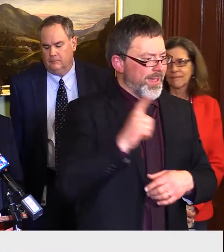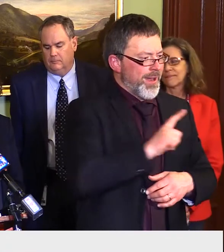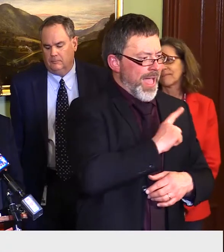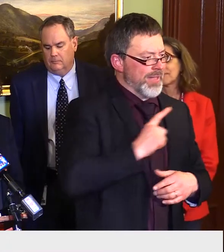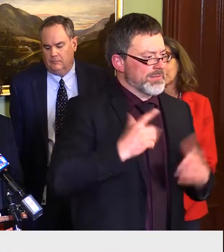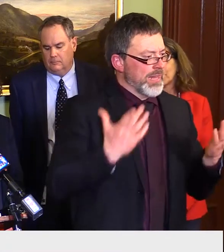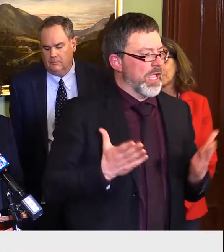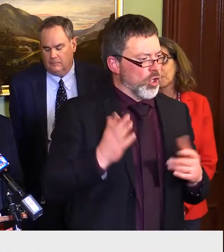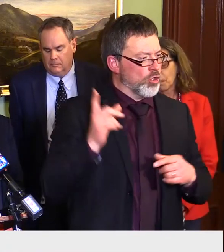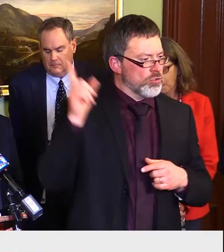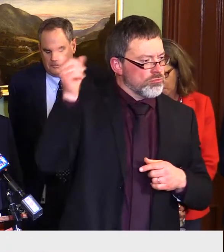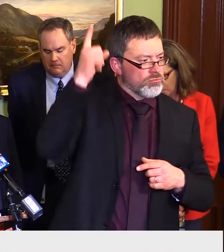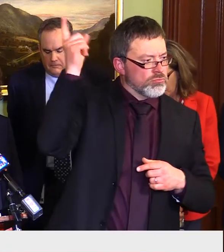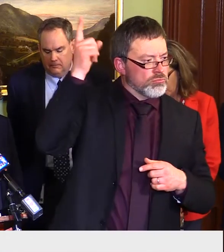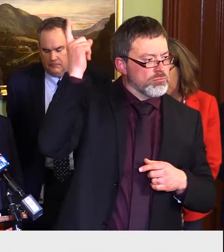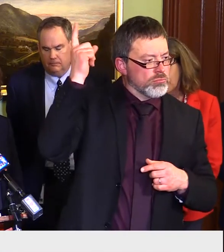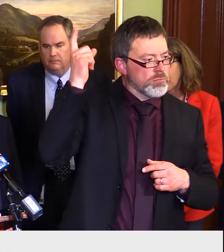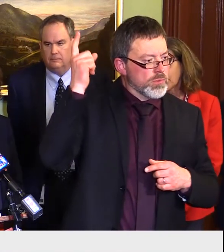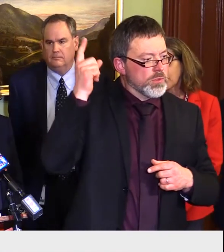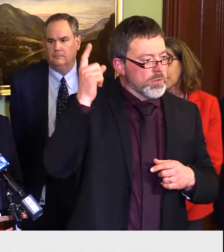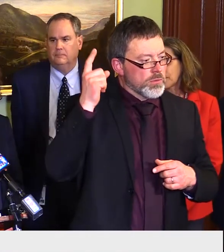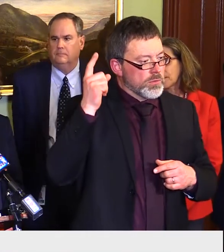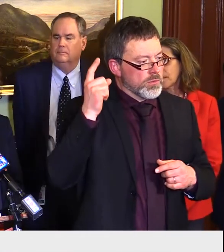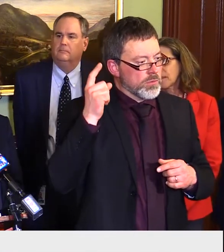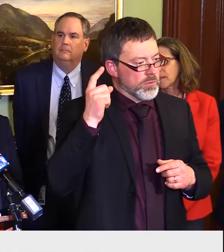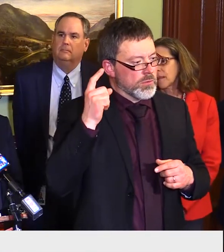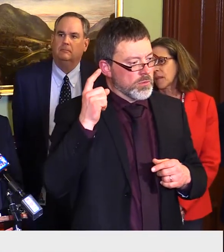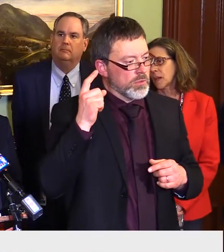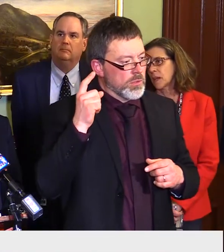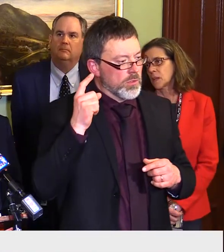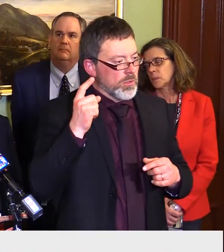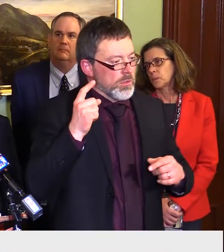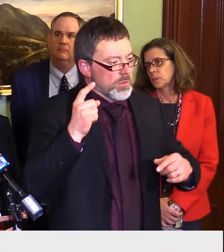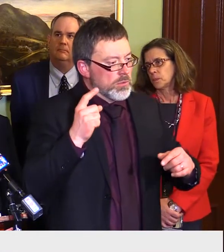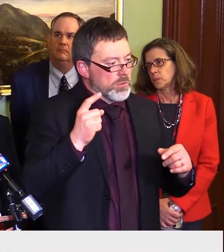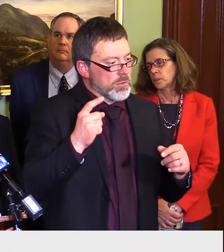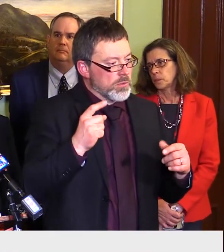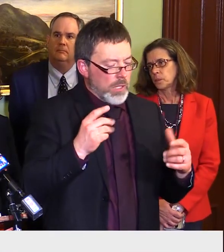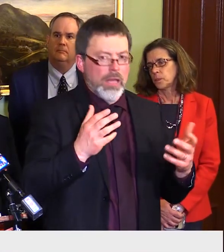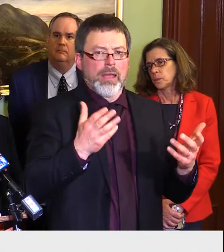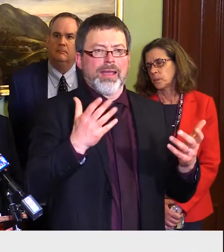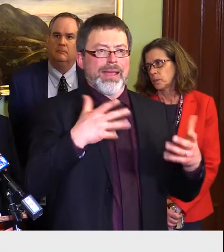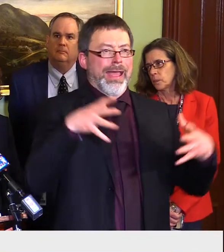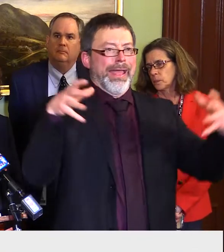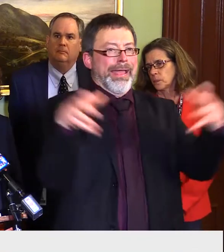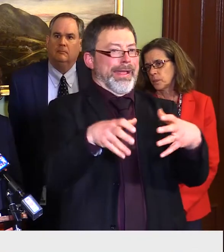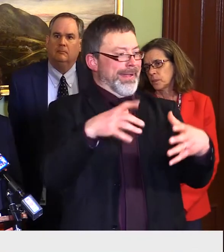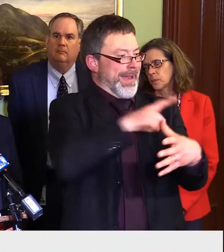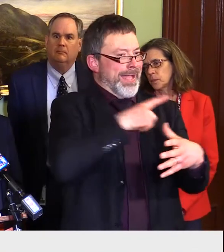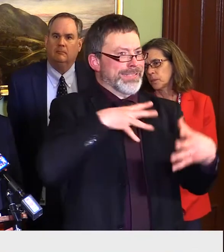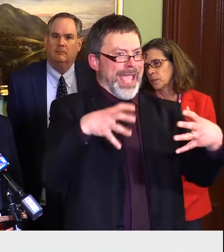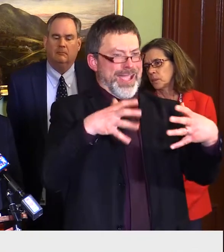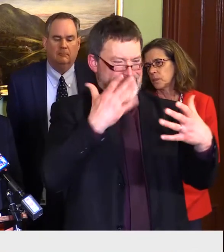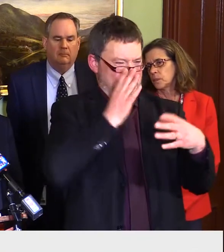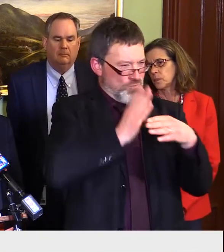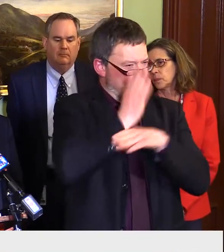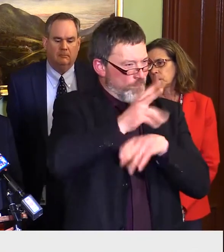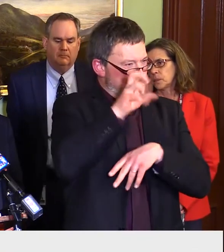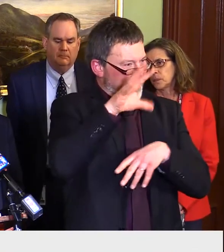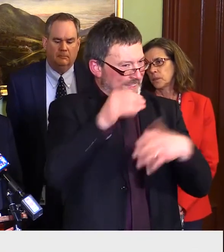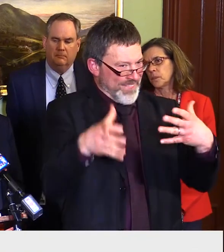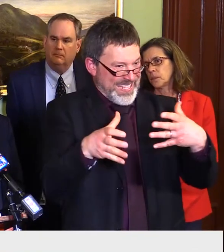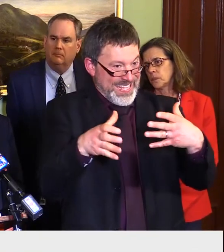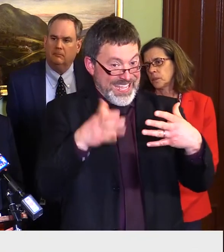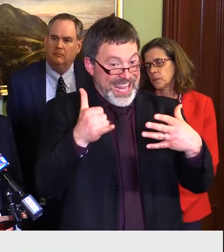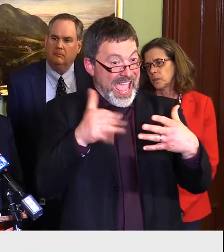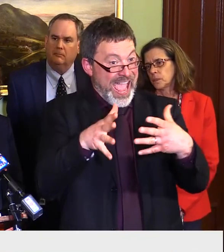are at risk as well. And no one that I know of asked for a test or was experiencing any of the conditions that